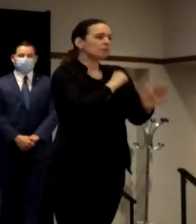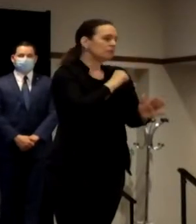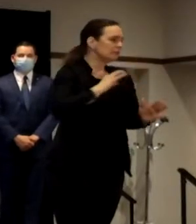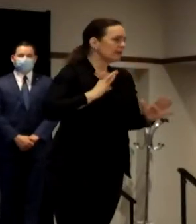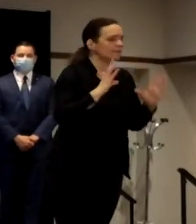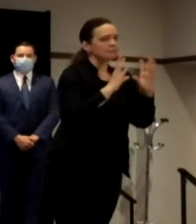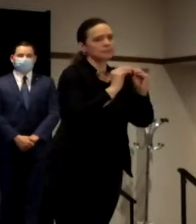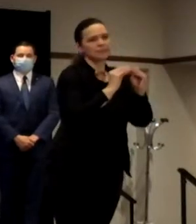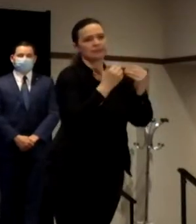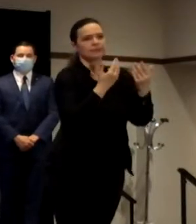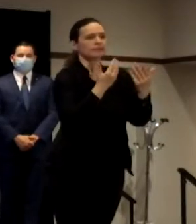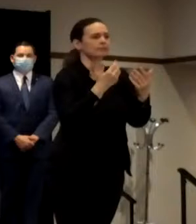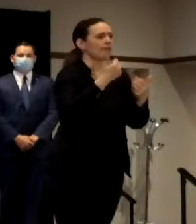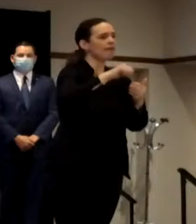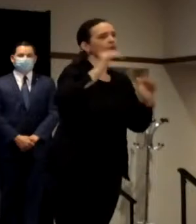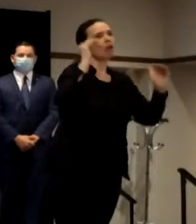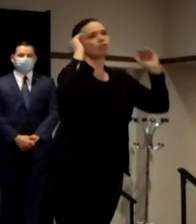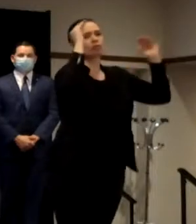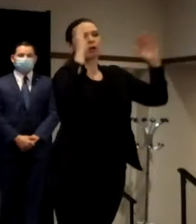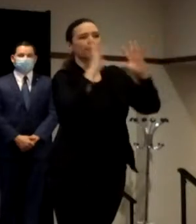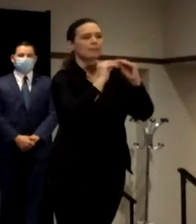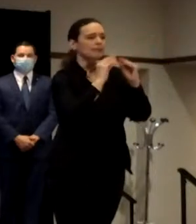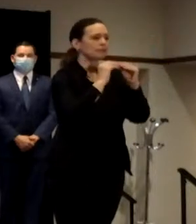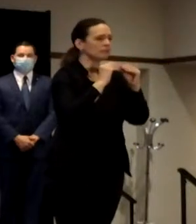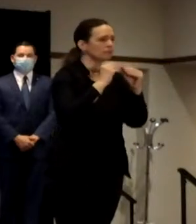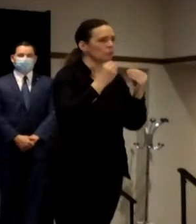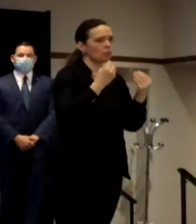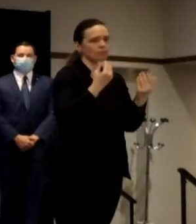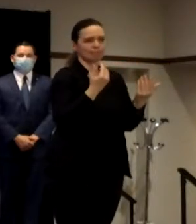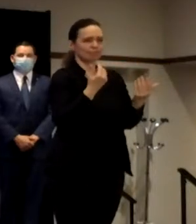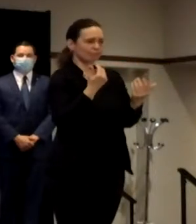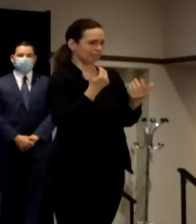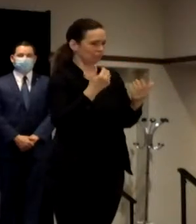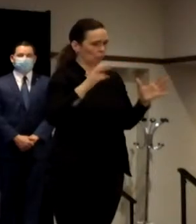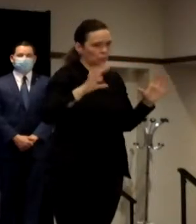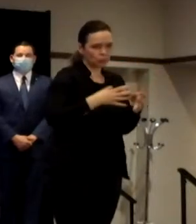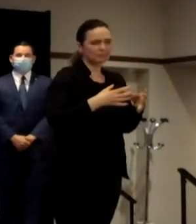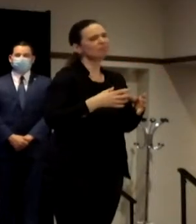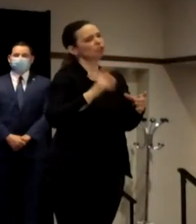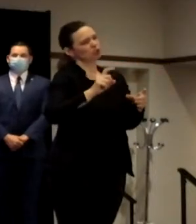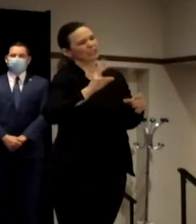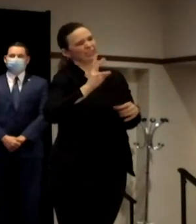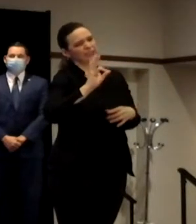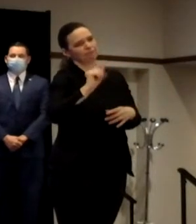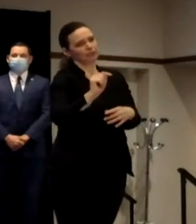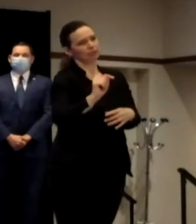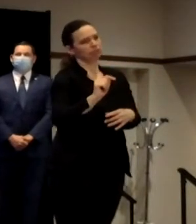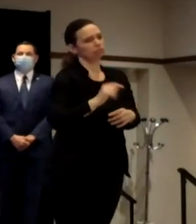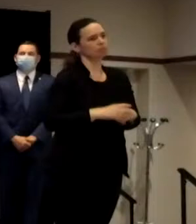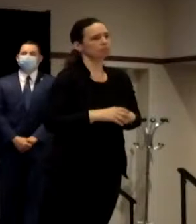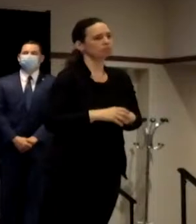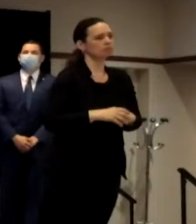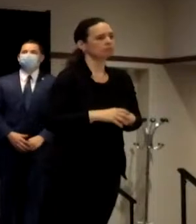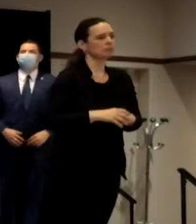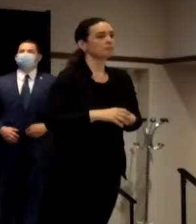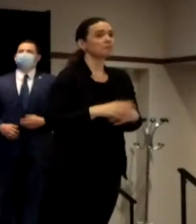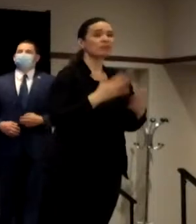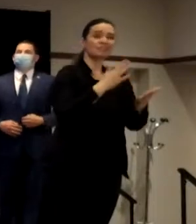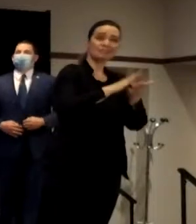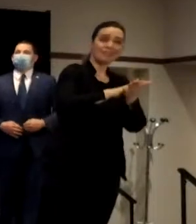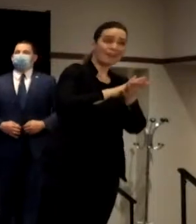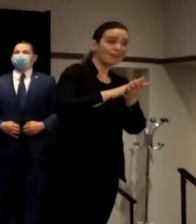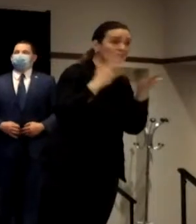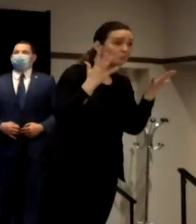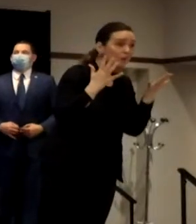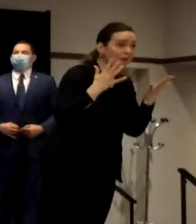that will be important also. The good part is that a lot of them, many of the